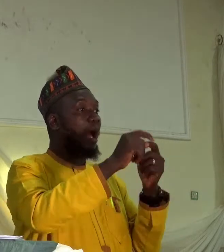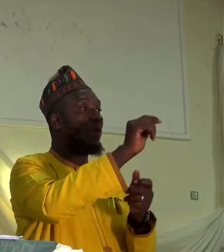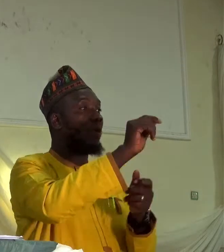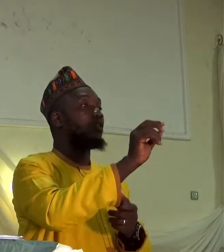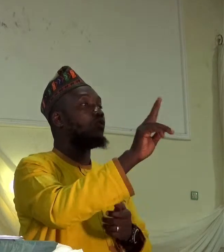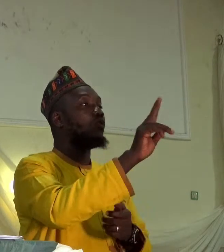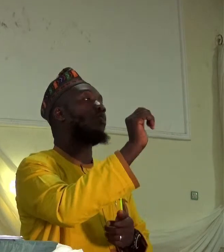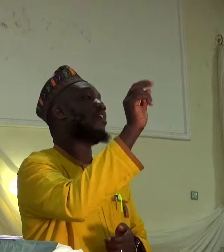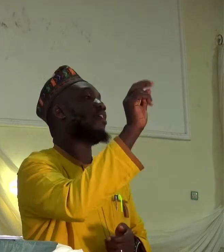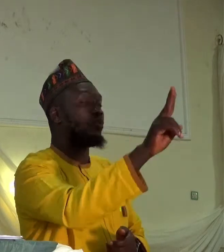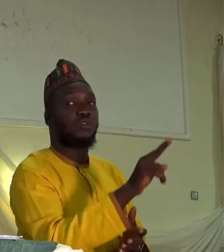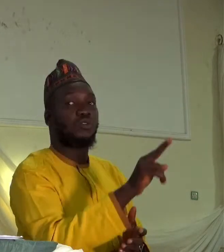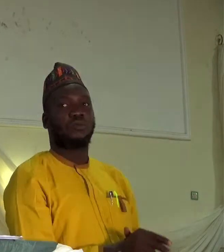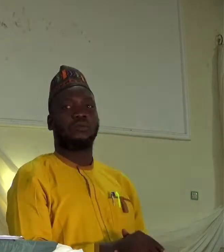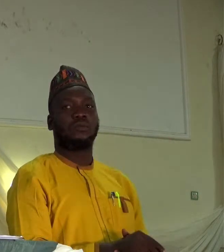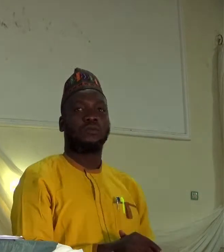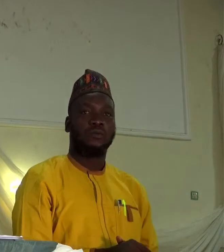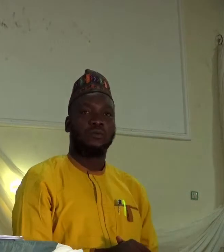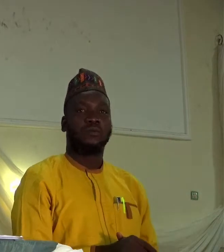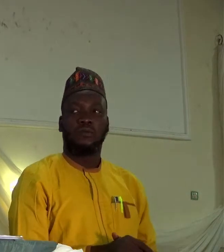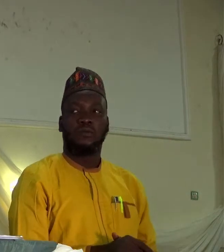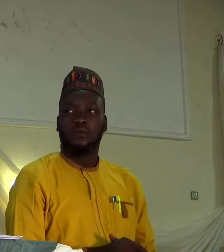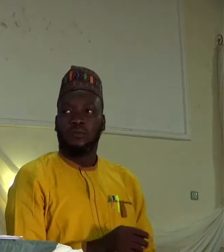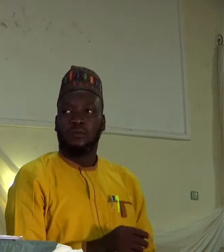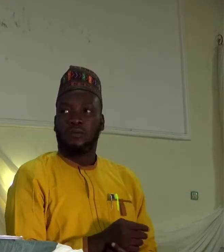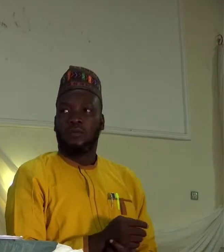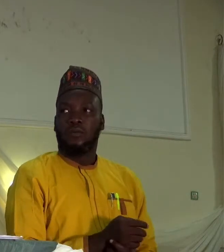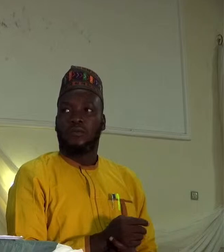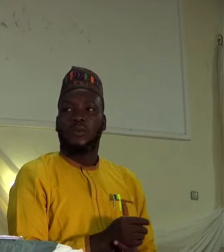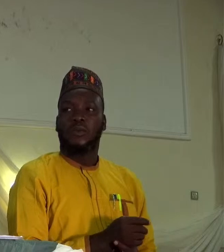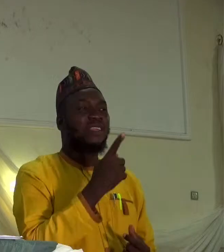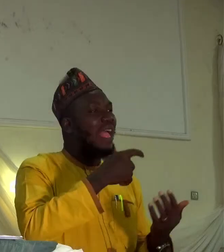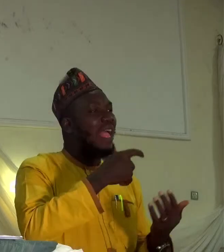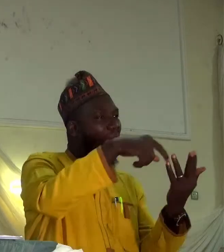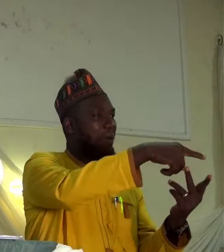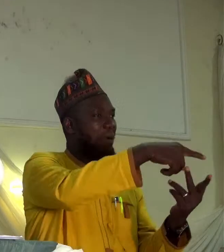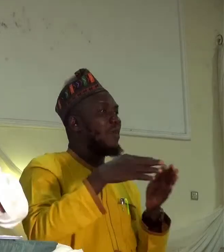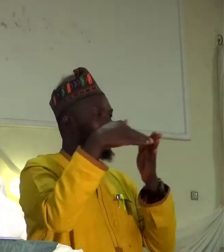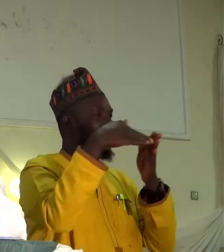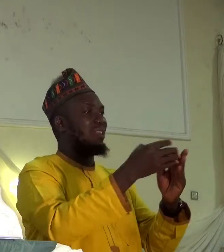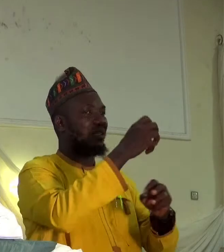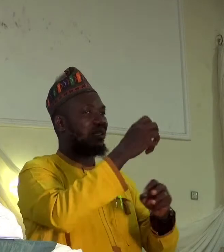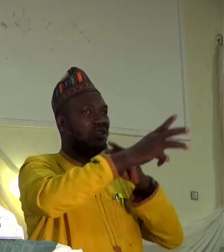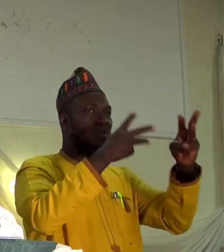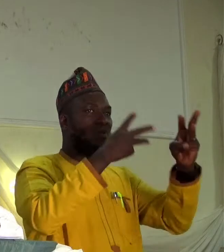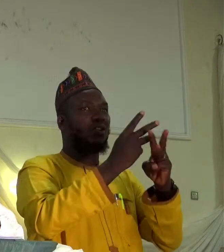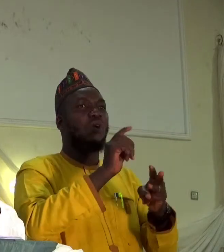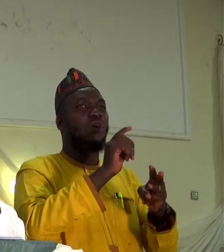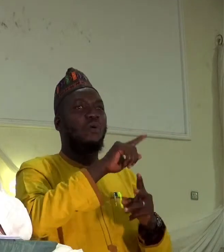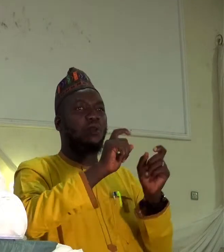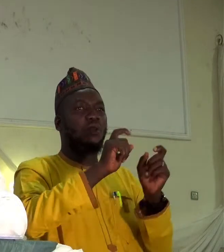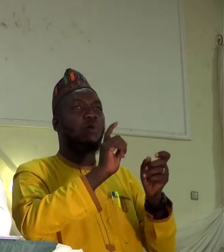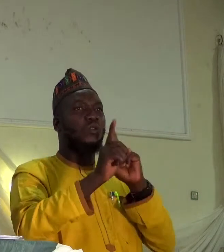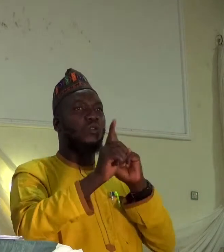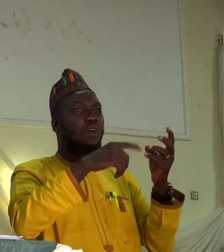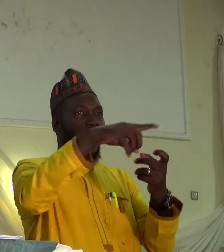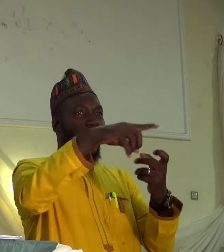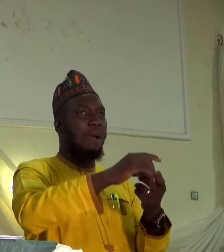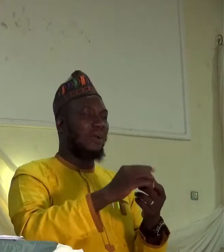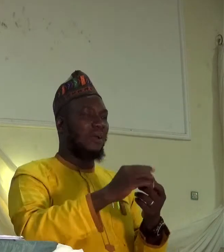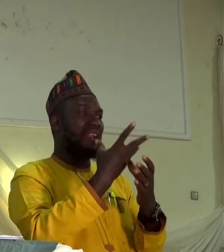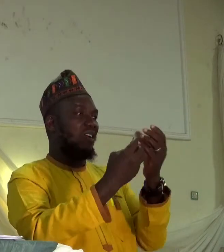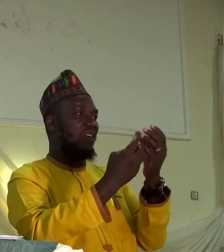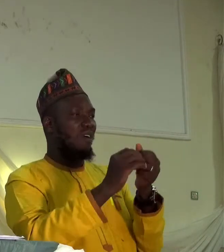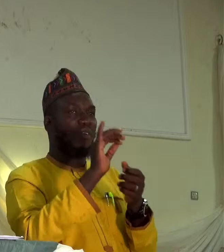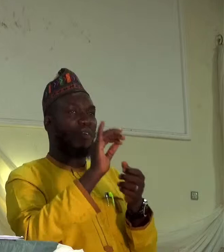crime, UAE is in the forefront, is in among the first 3 in the world. When you talk about lack of inflation, UAE is among